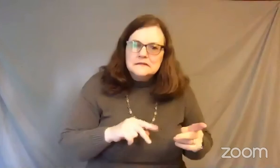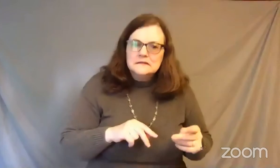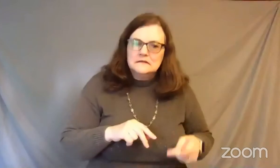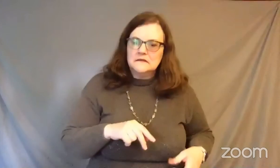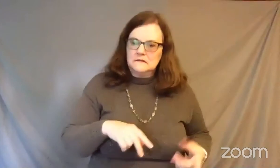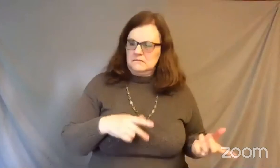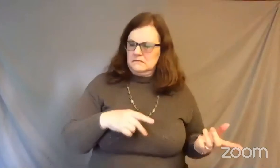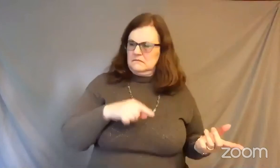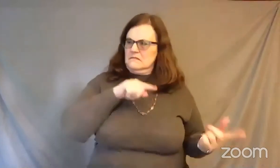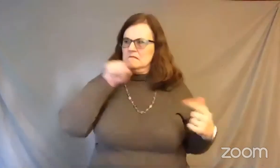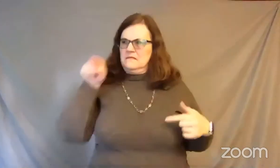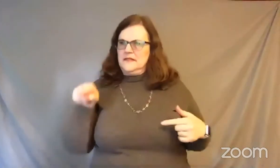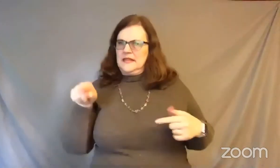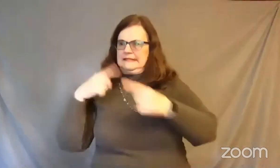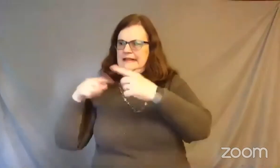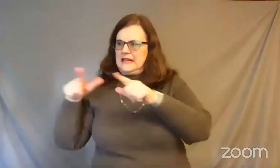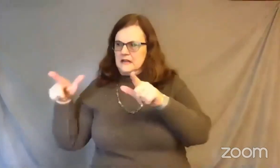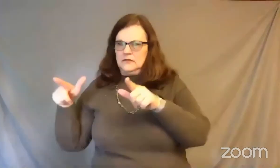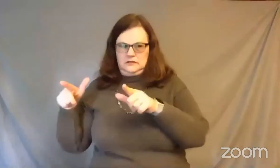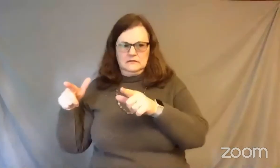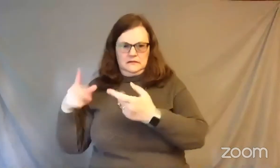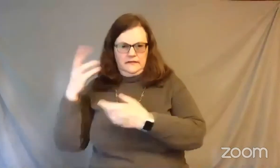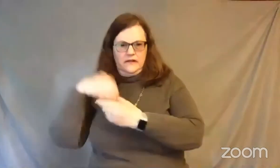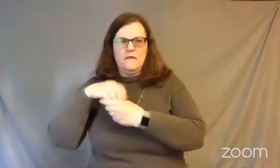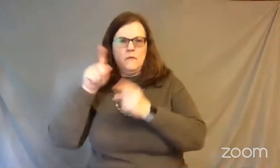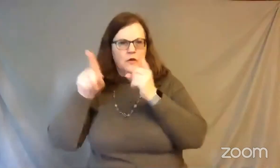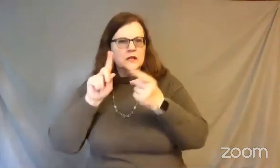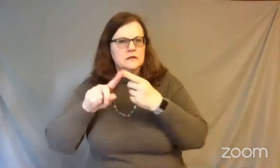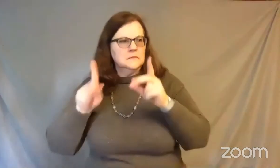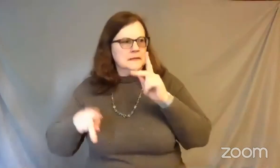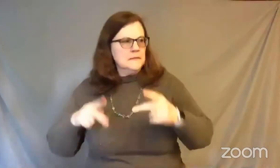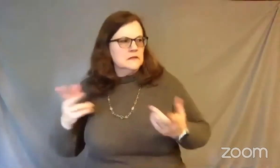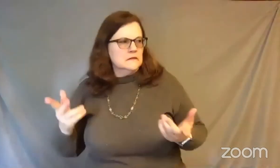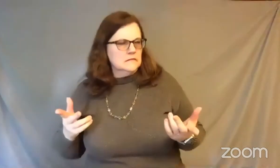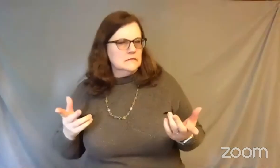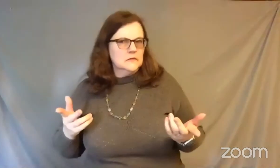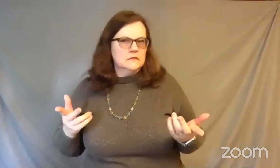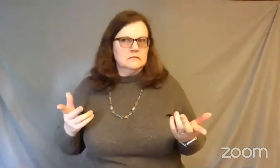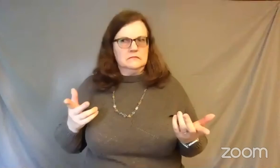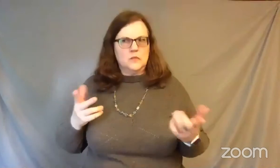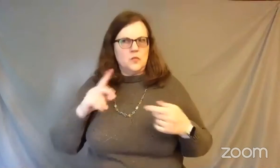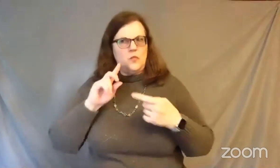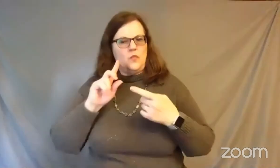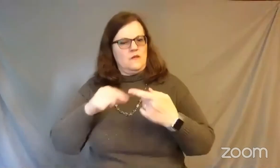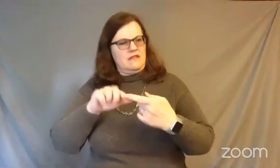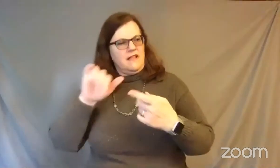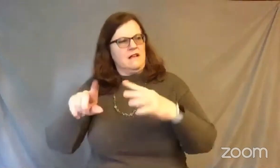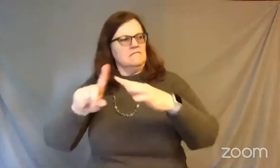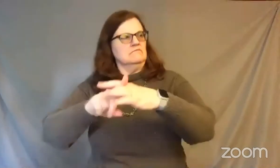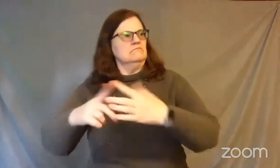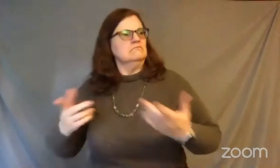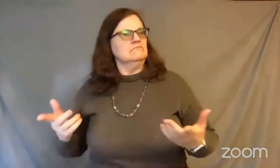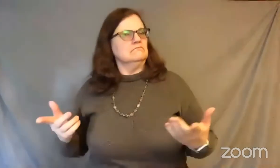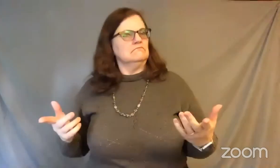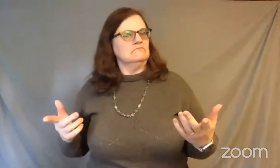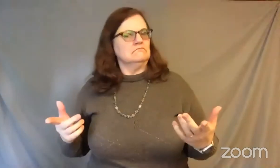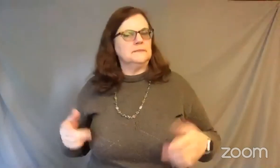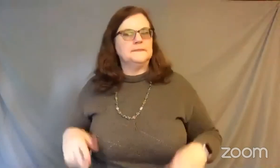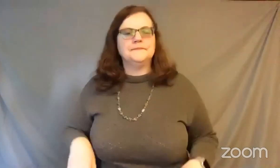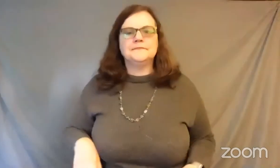Pointing seems to happen in relation to objects, but in sign language systems, we see pointing at people. So where